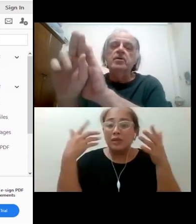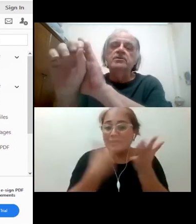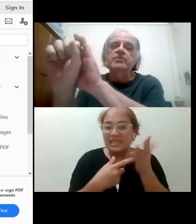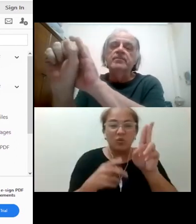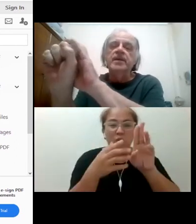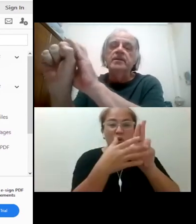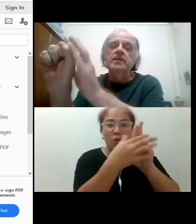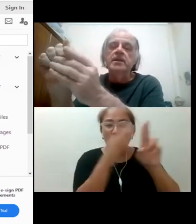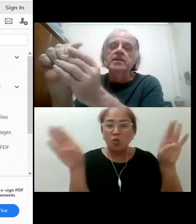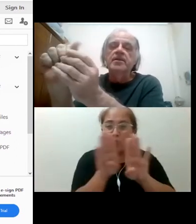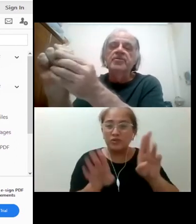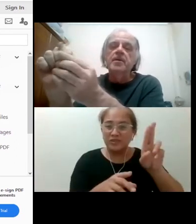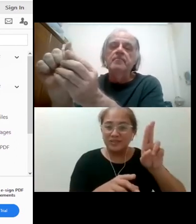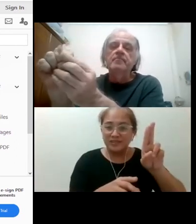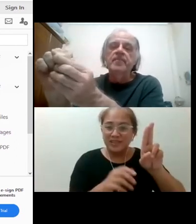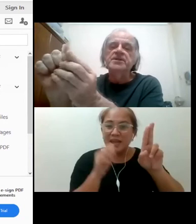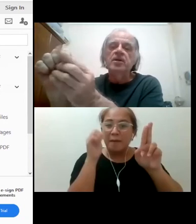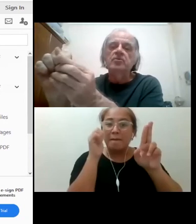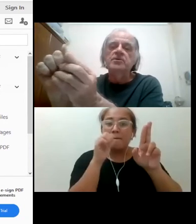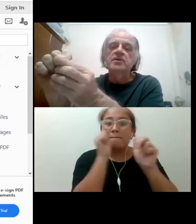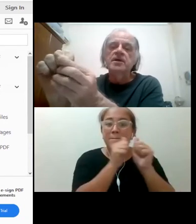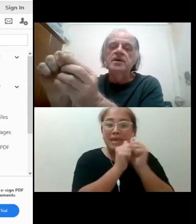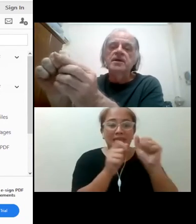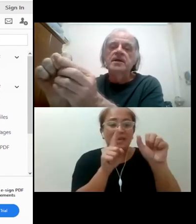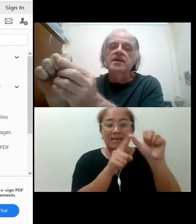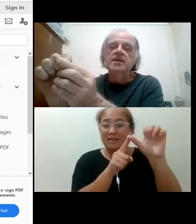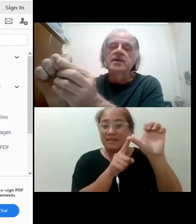say closed, we mean the thumb is closed,